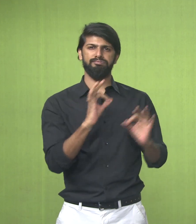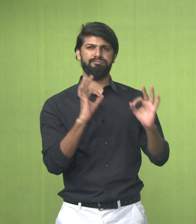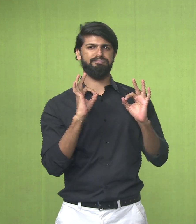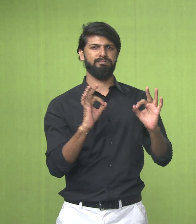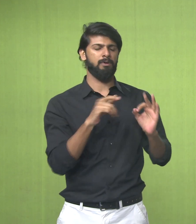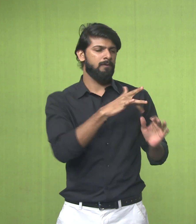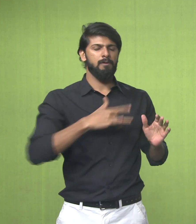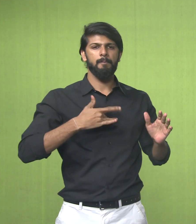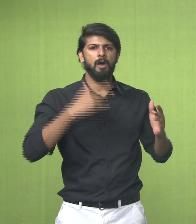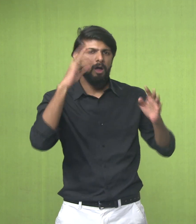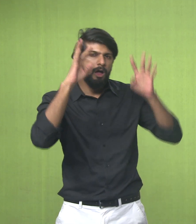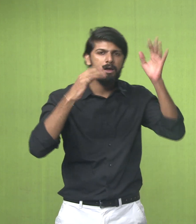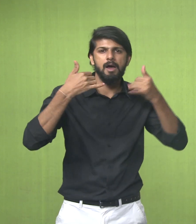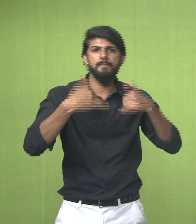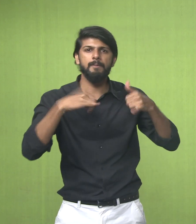in a marvelous way, which